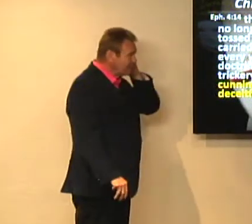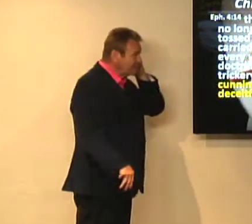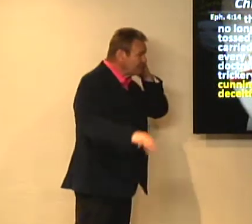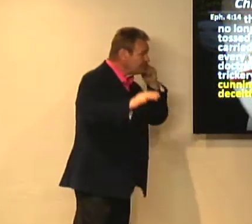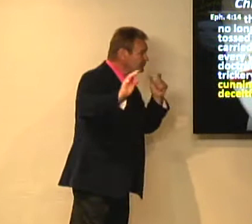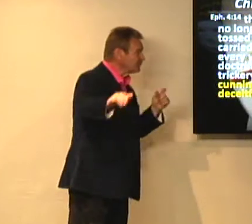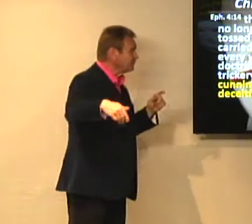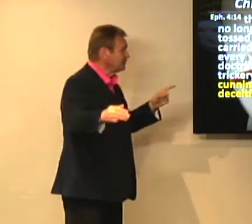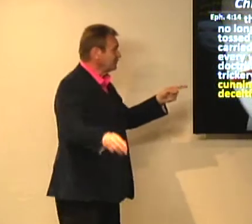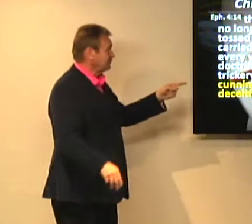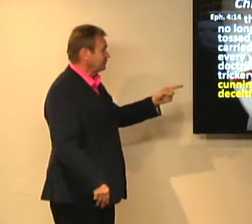It's like a thievery.